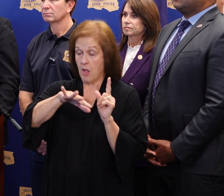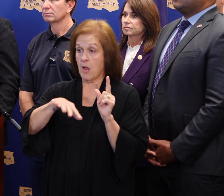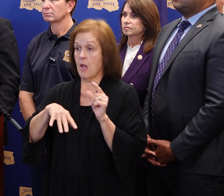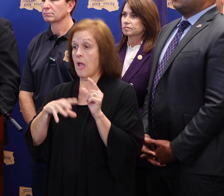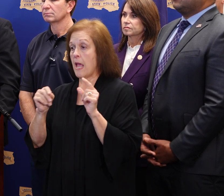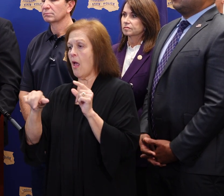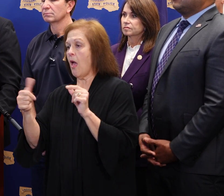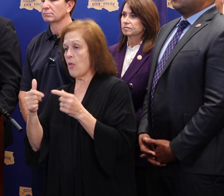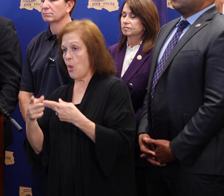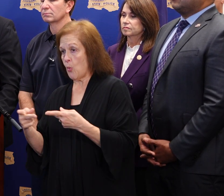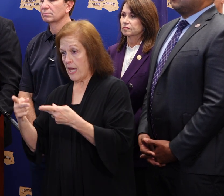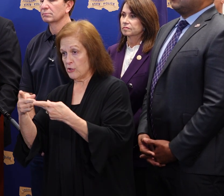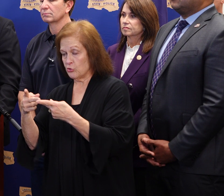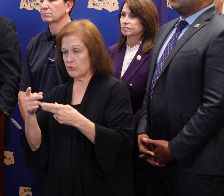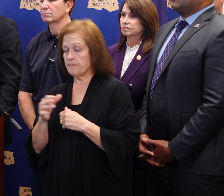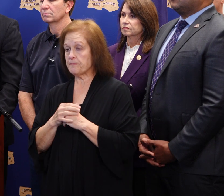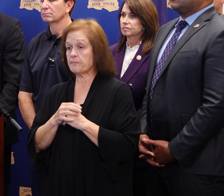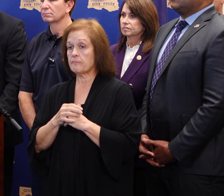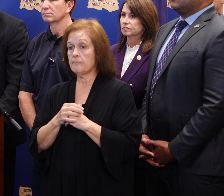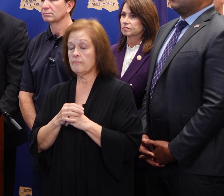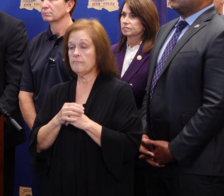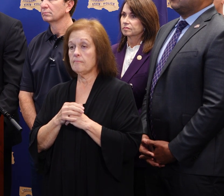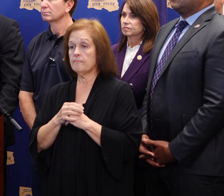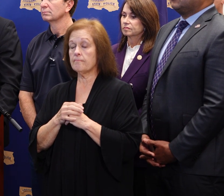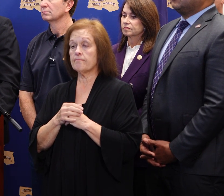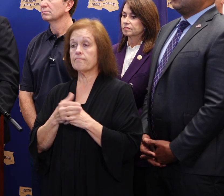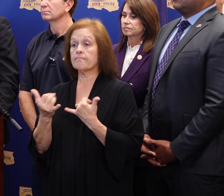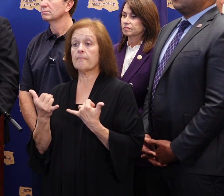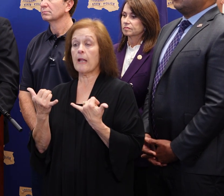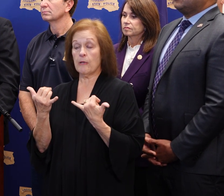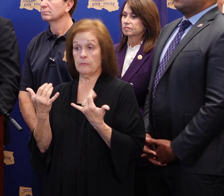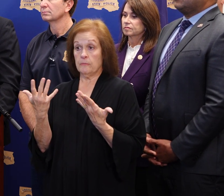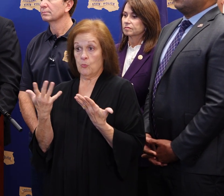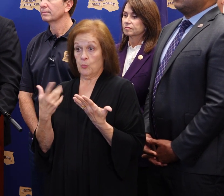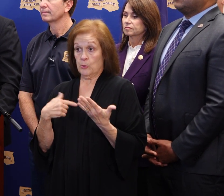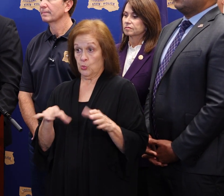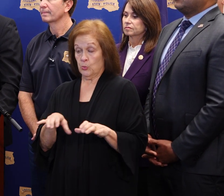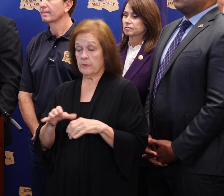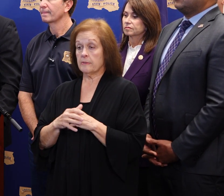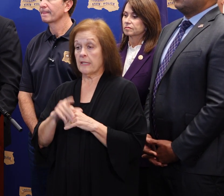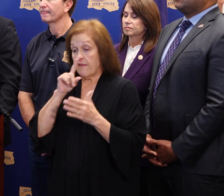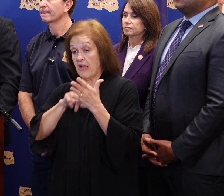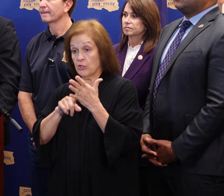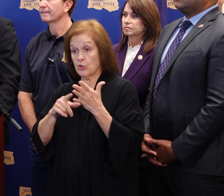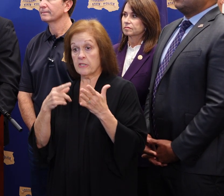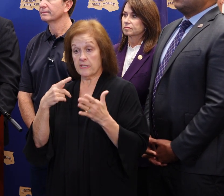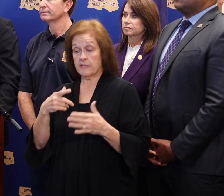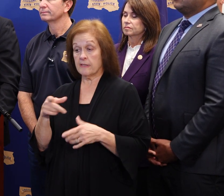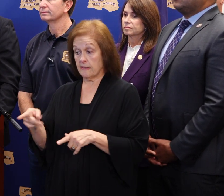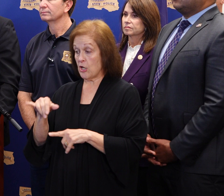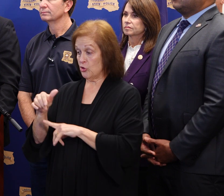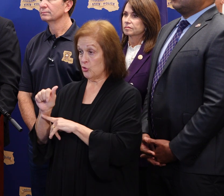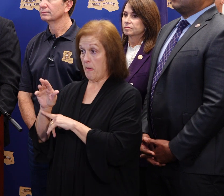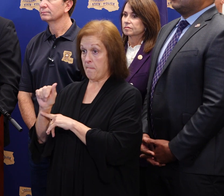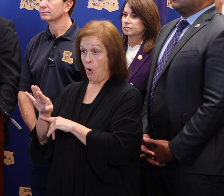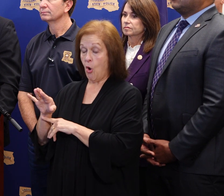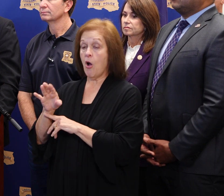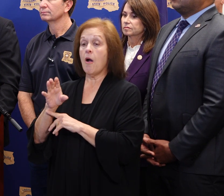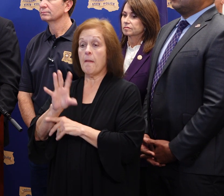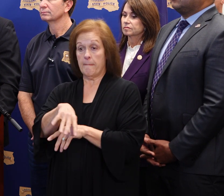other locations. As for a timeline, at this point, investigators believe Jabbar picked up the